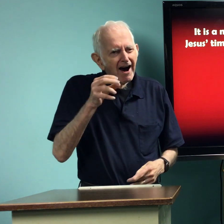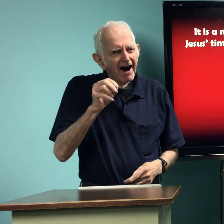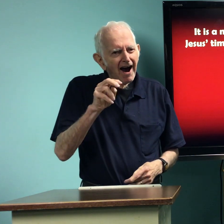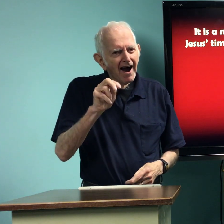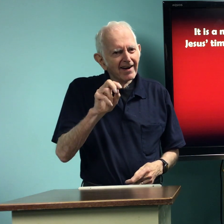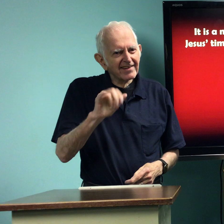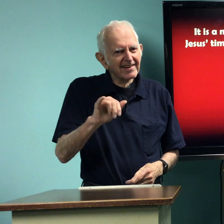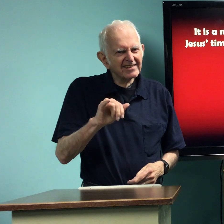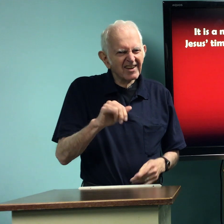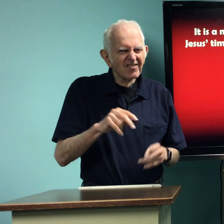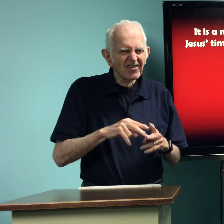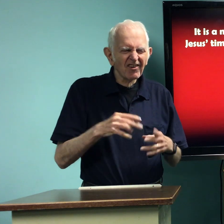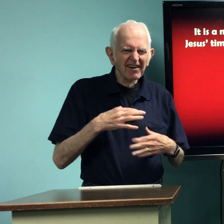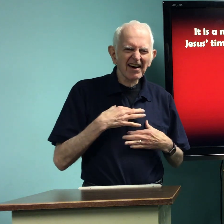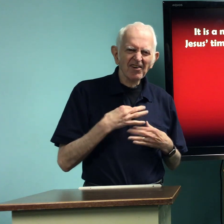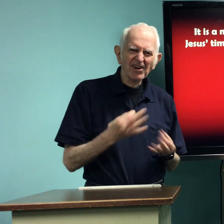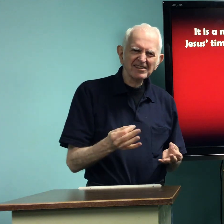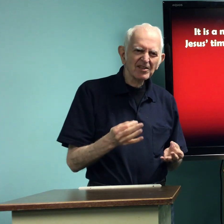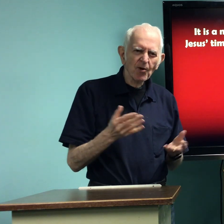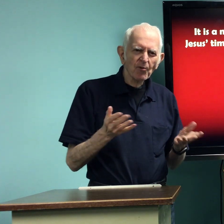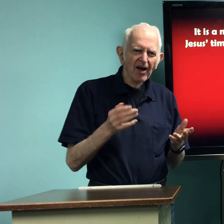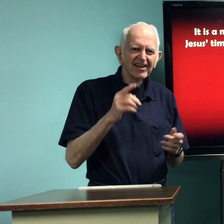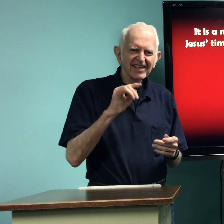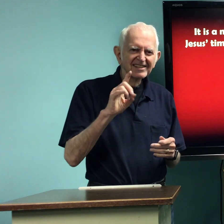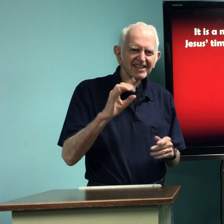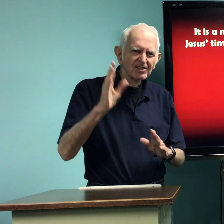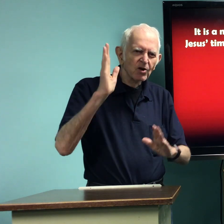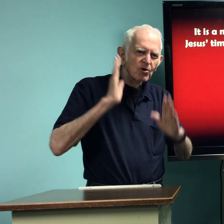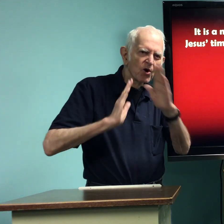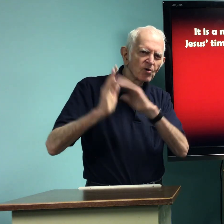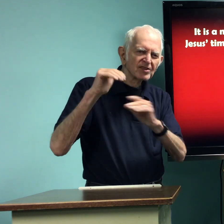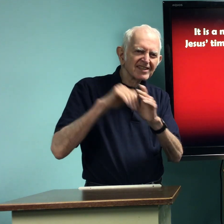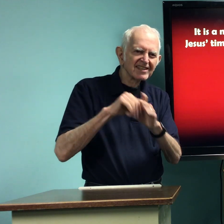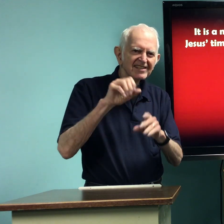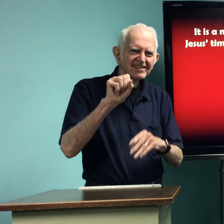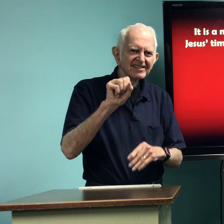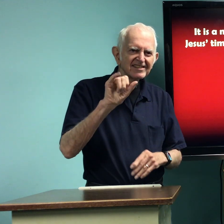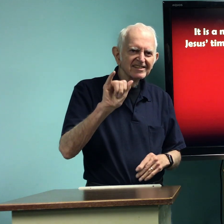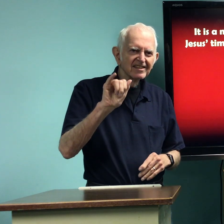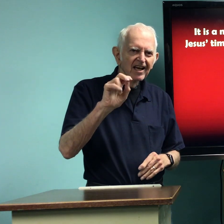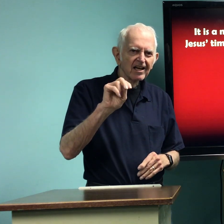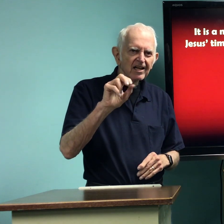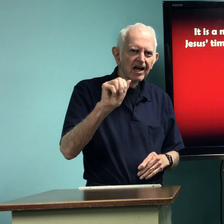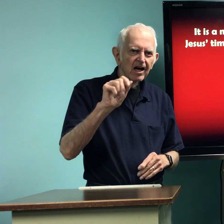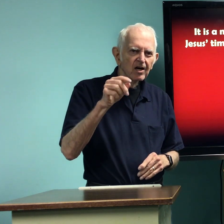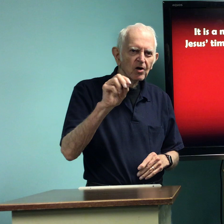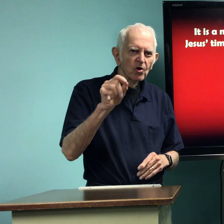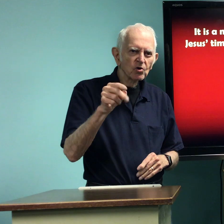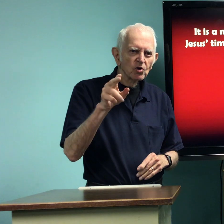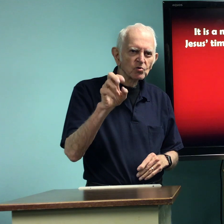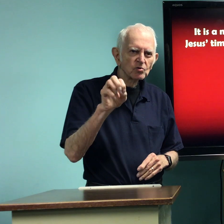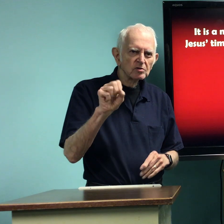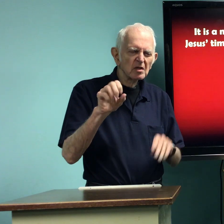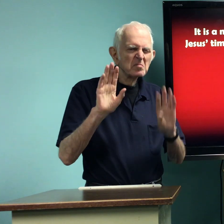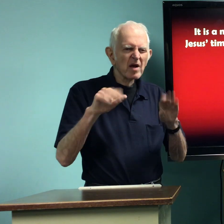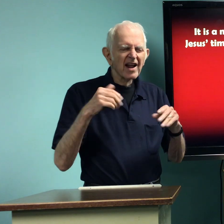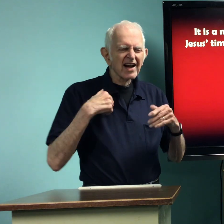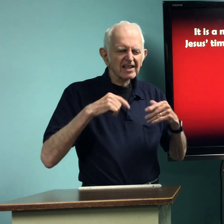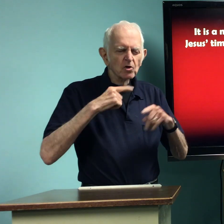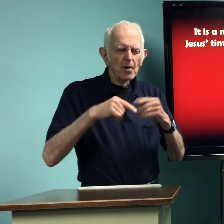the papyrus with the honey. It's very interesting what they did a long time ago in school, in their synagogues.